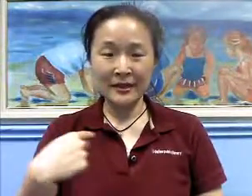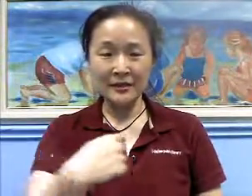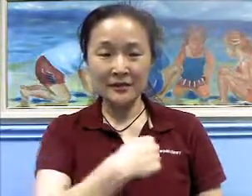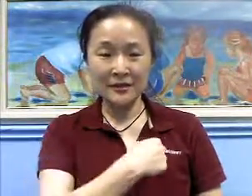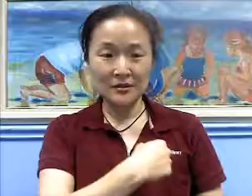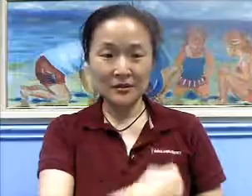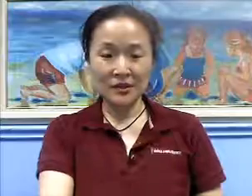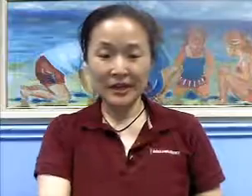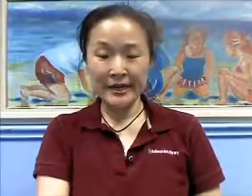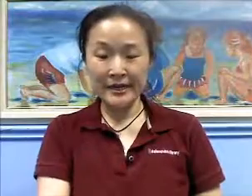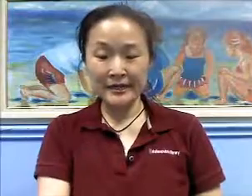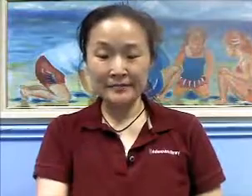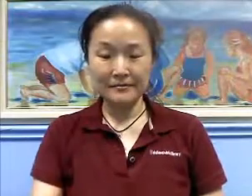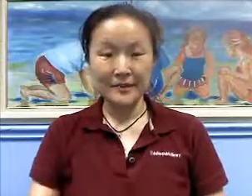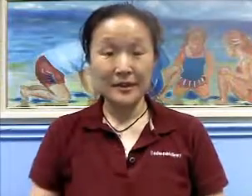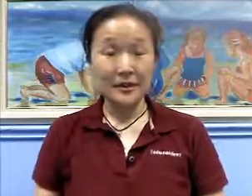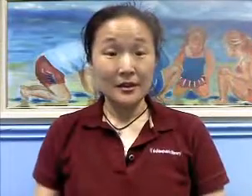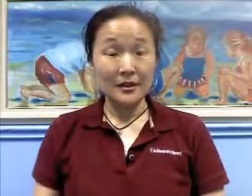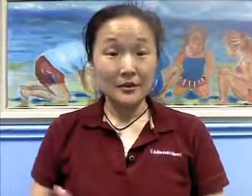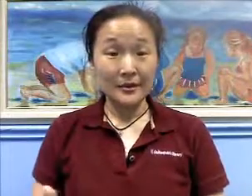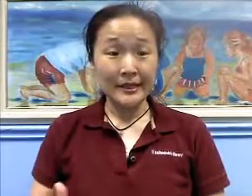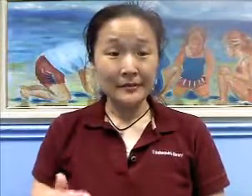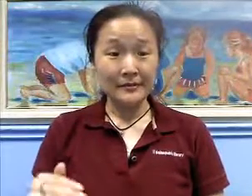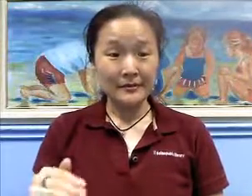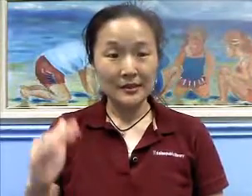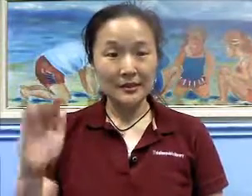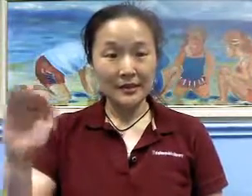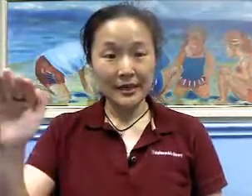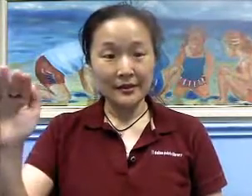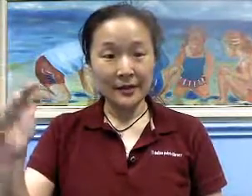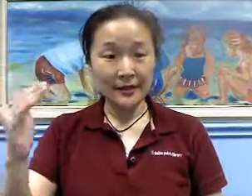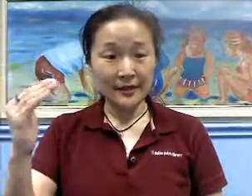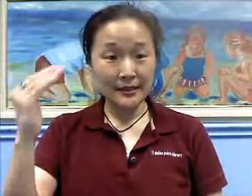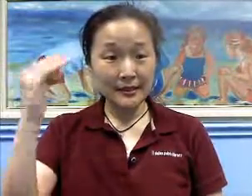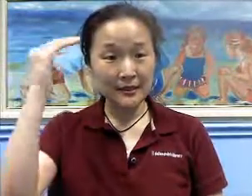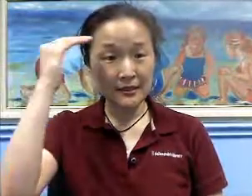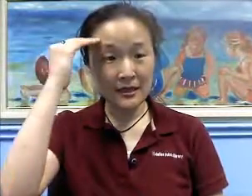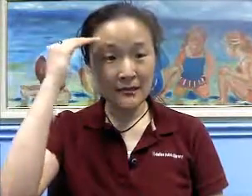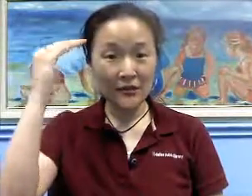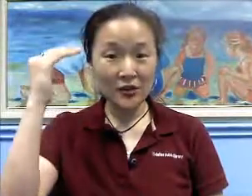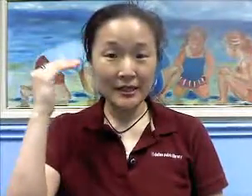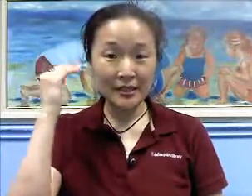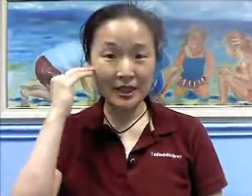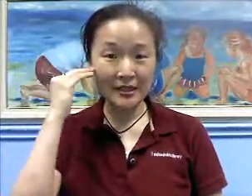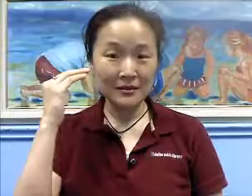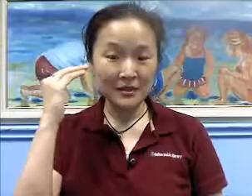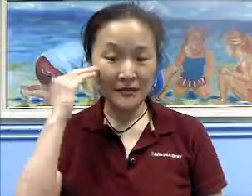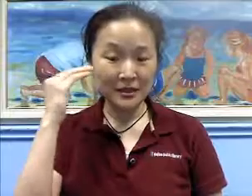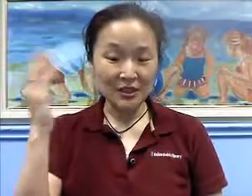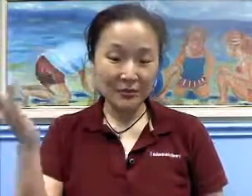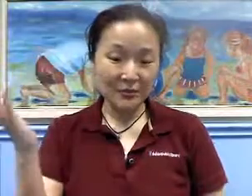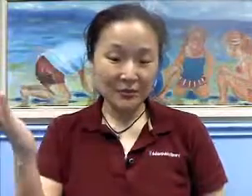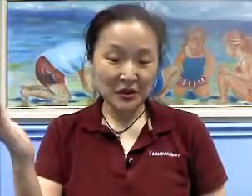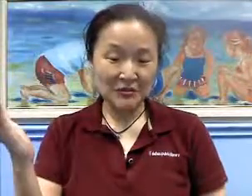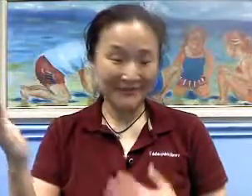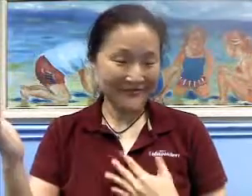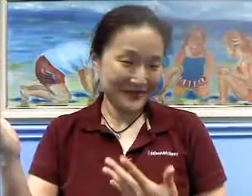L. Chinese. Korean, you take your hand like this, tap the forehead, tap the cheekbone, because